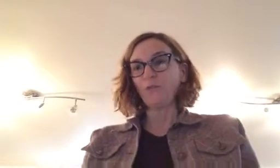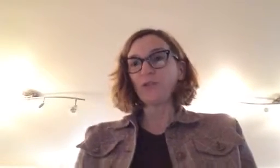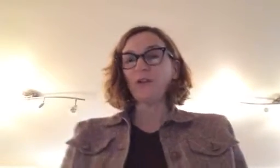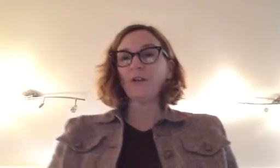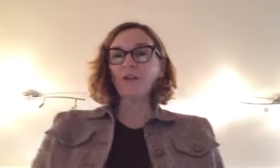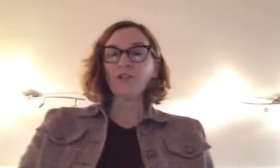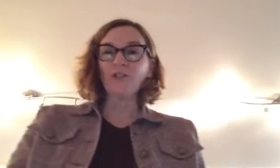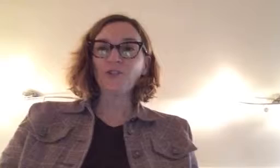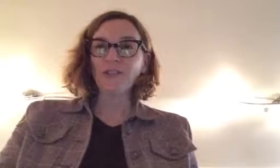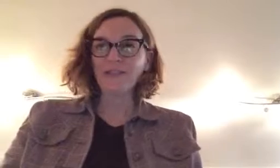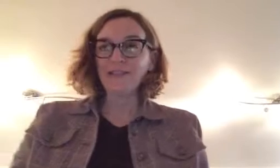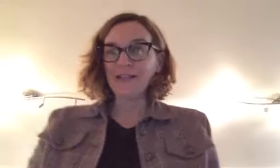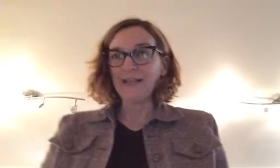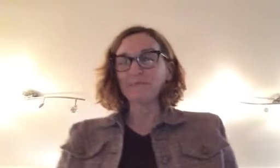views are still studied today.